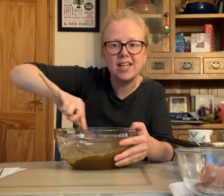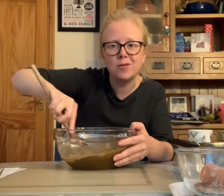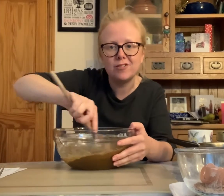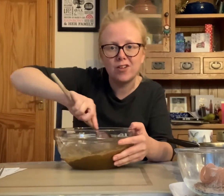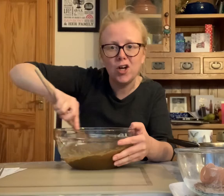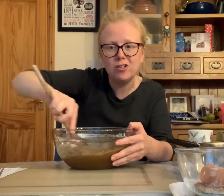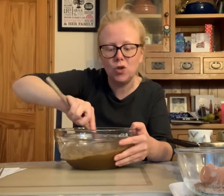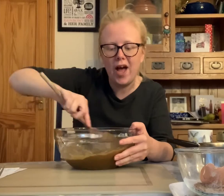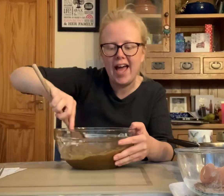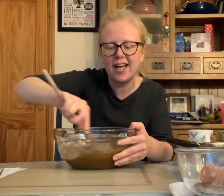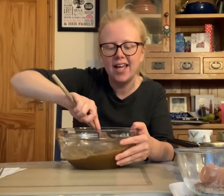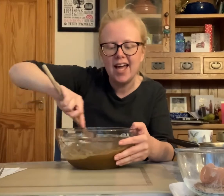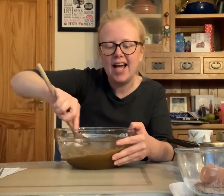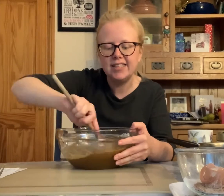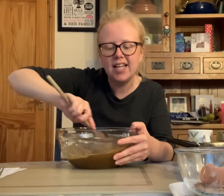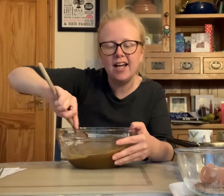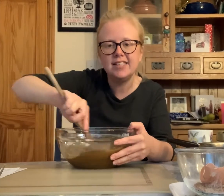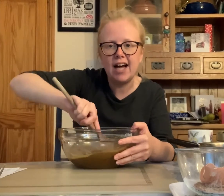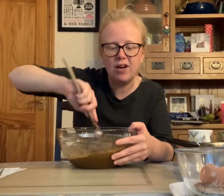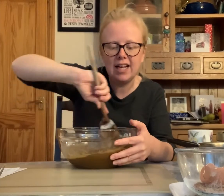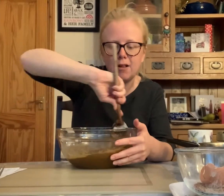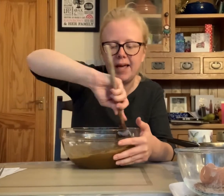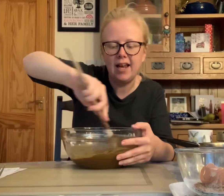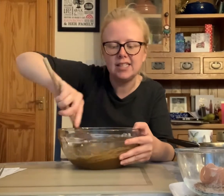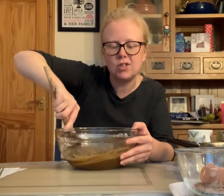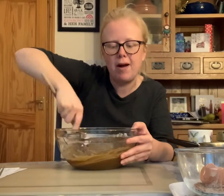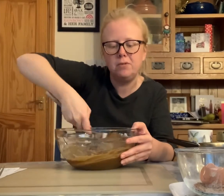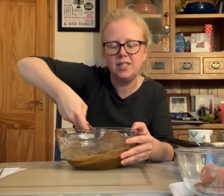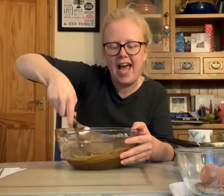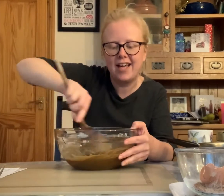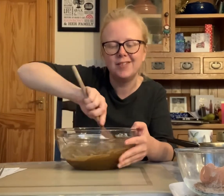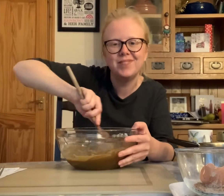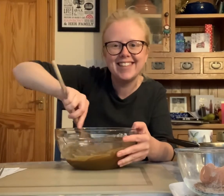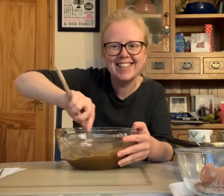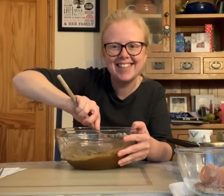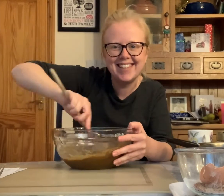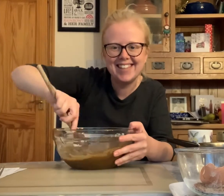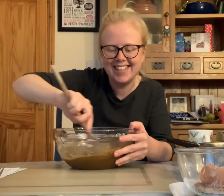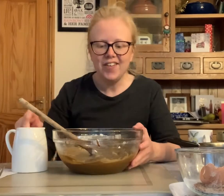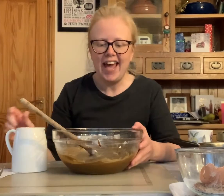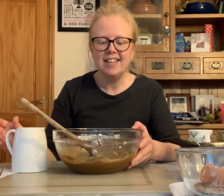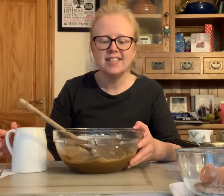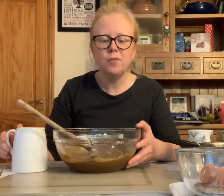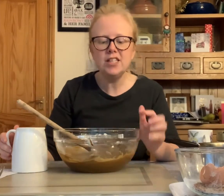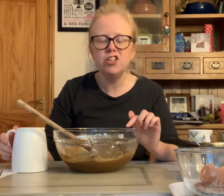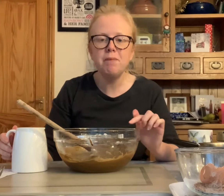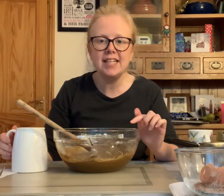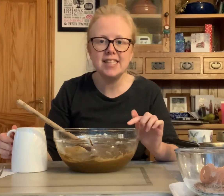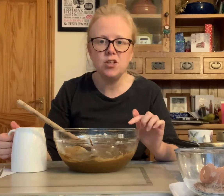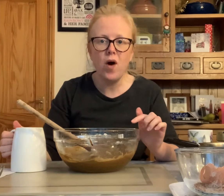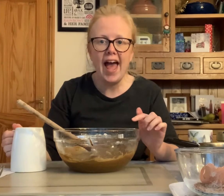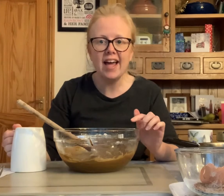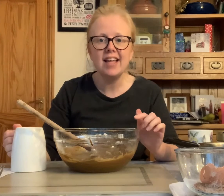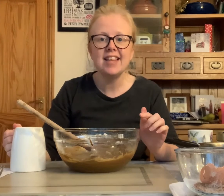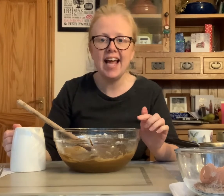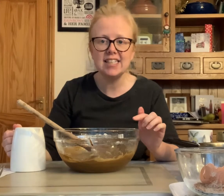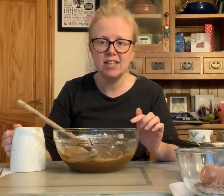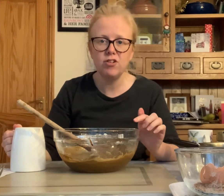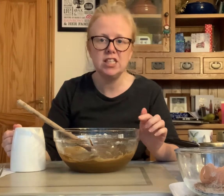would have cooked your egg and turned out a little bit like scrambled egg. Okay, so once you've mixed in your egg, the next ingredient you're